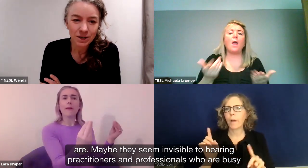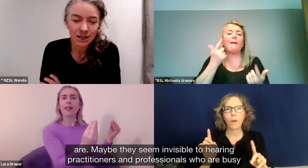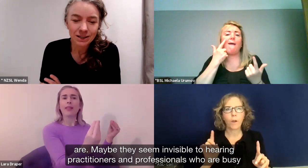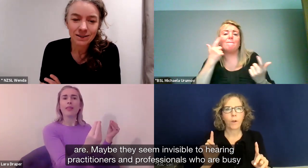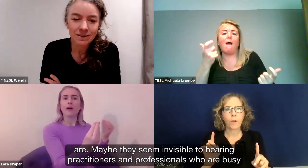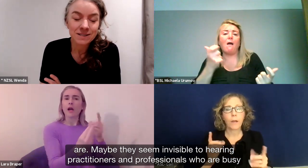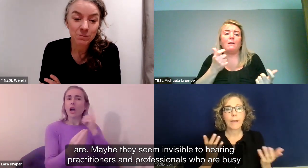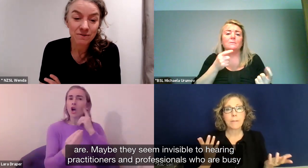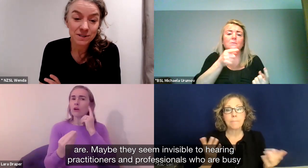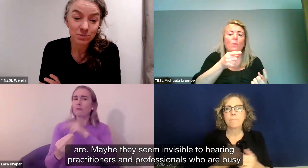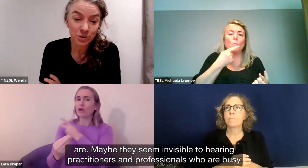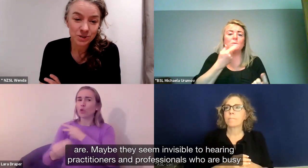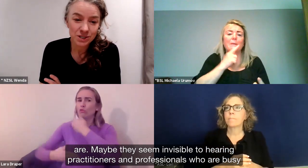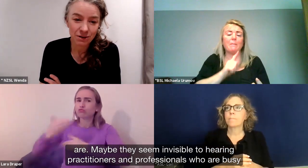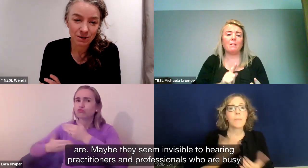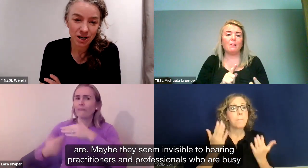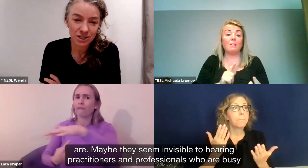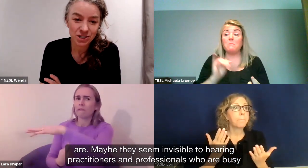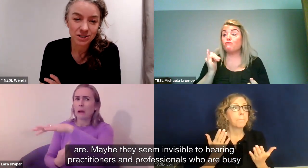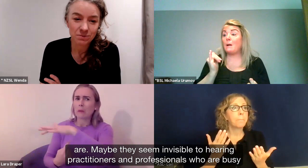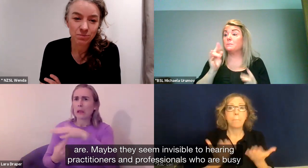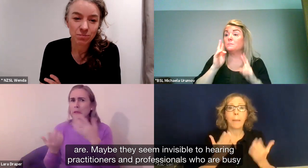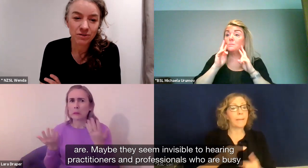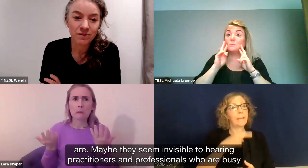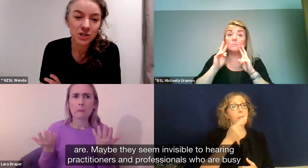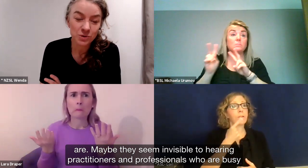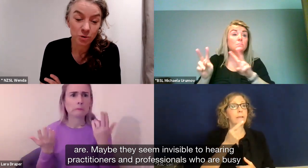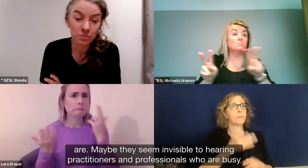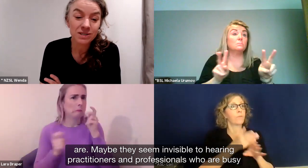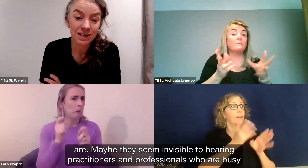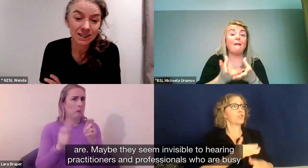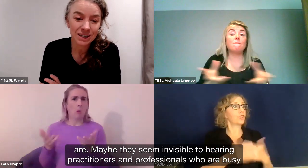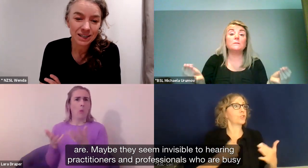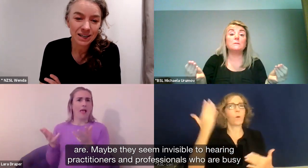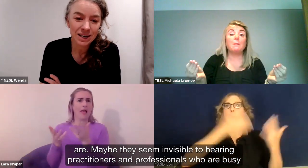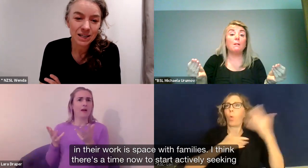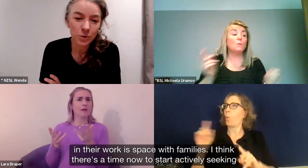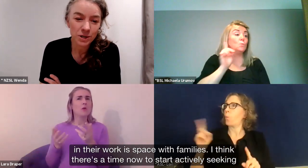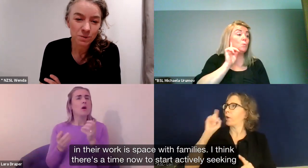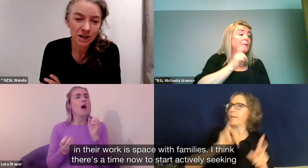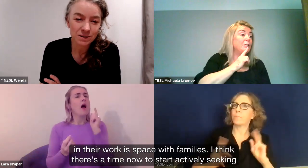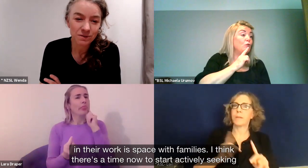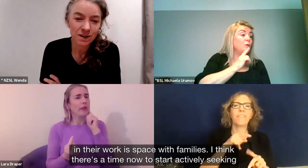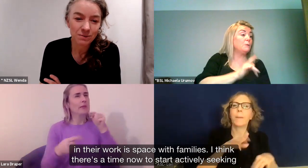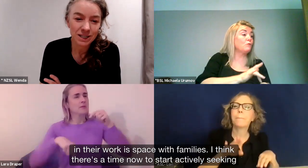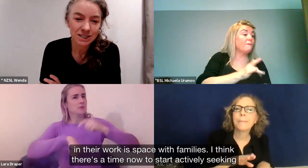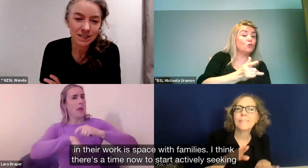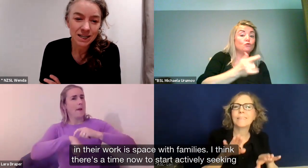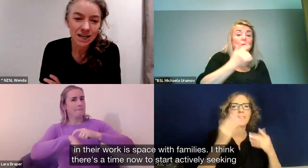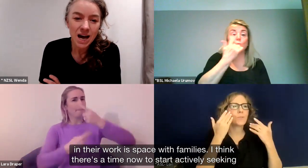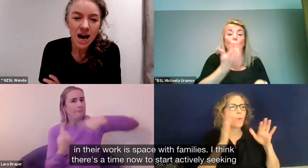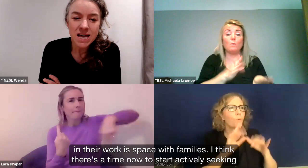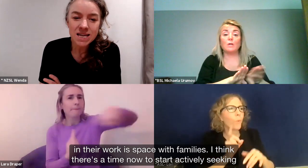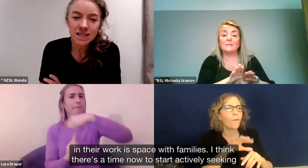Maybe they seem invisible to hearing practitioners and professionals who are busy in their workspace with families.